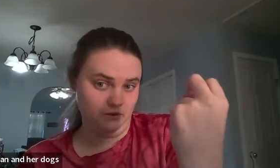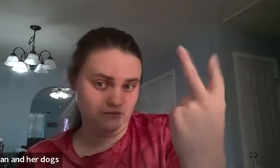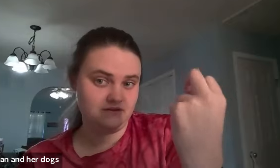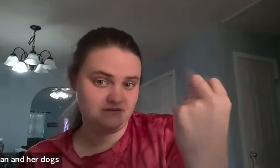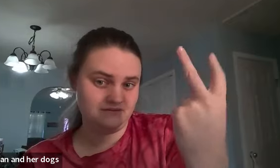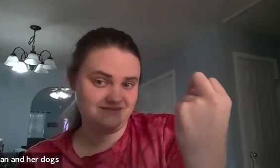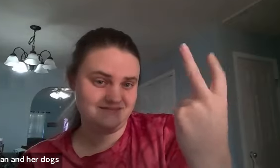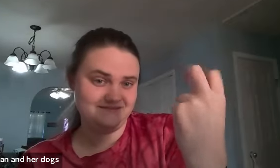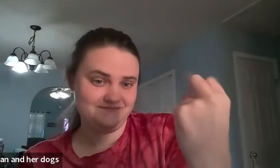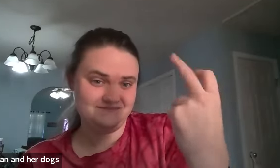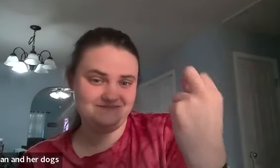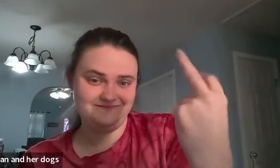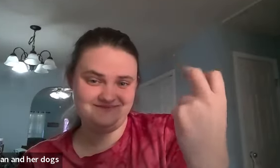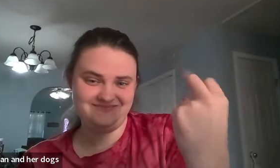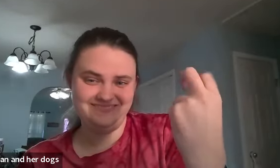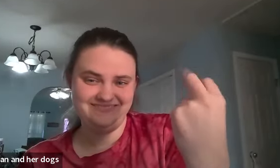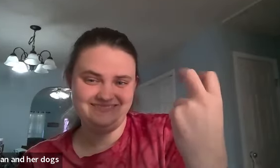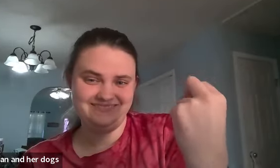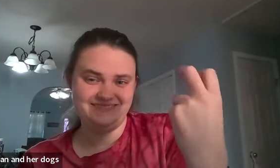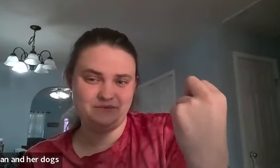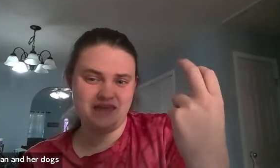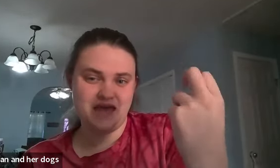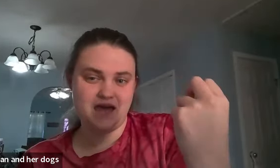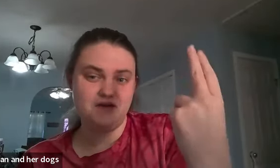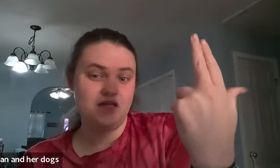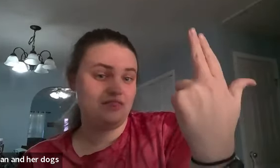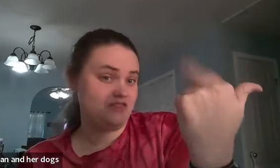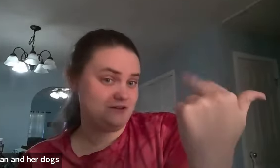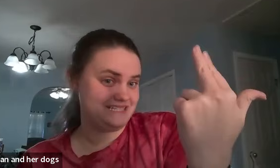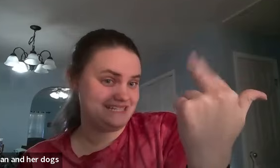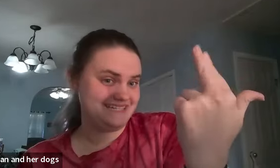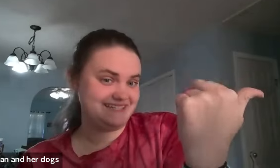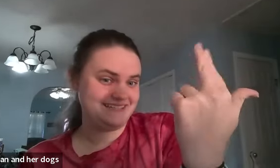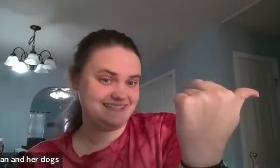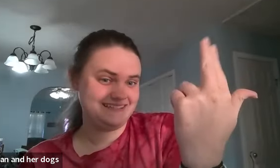12. Mm-hmm. Then we have 13.